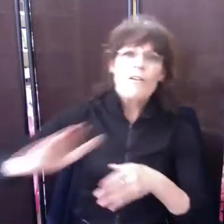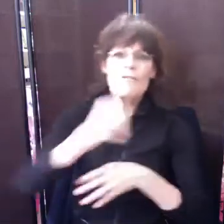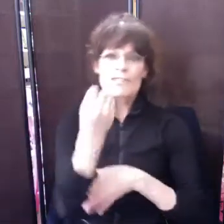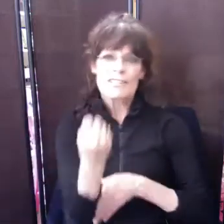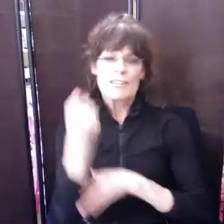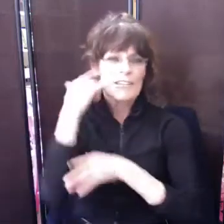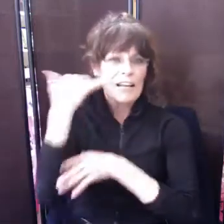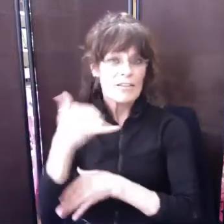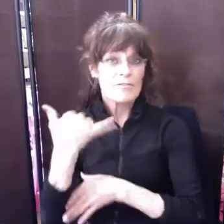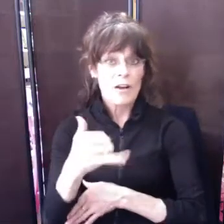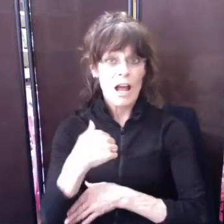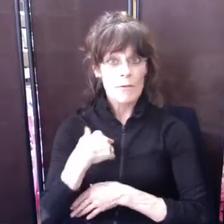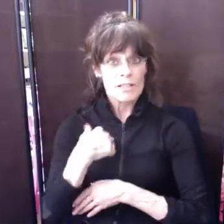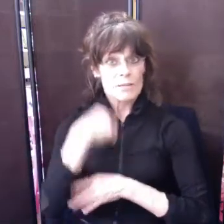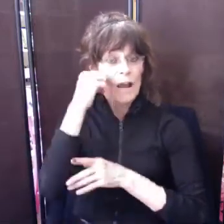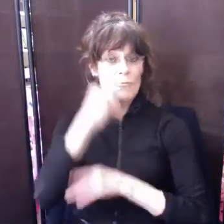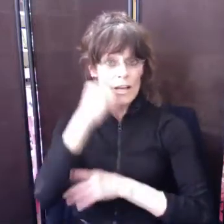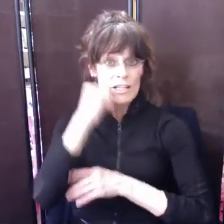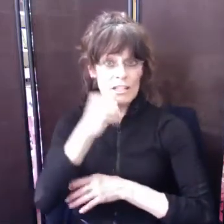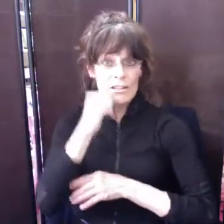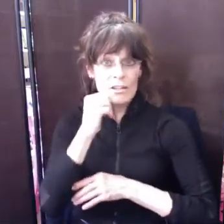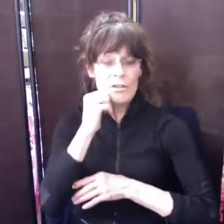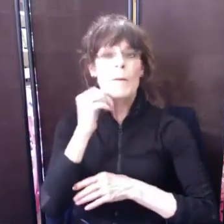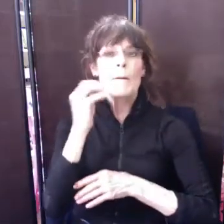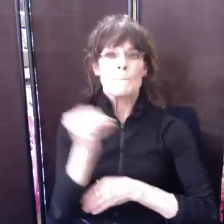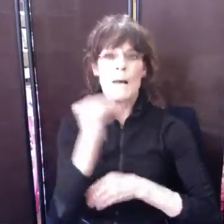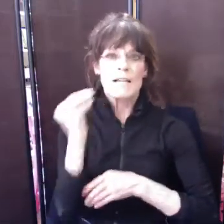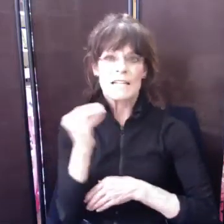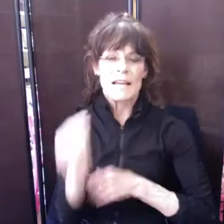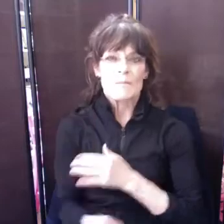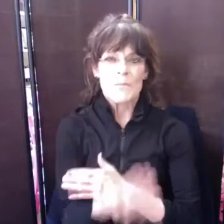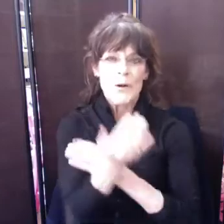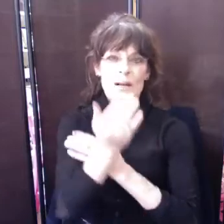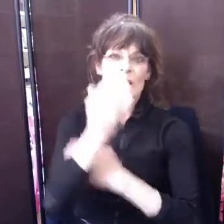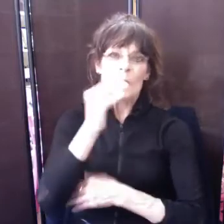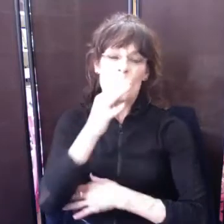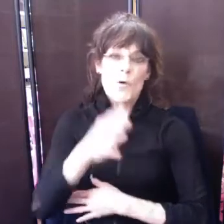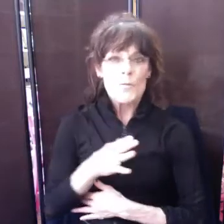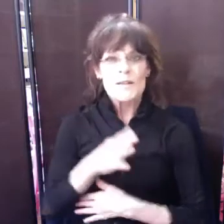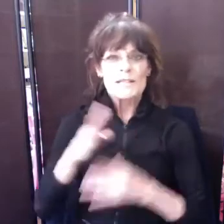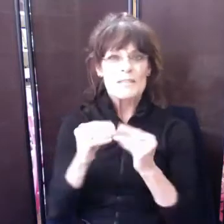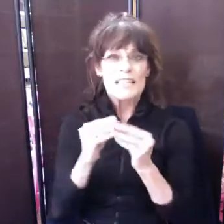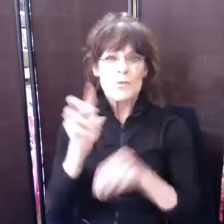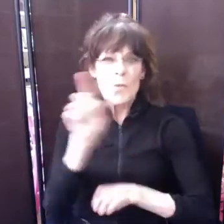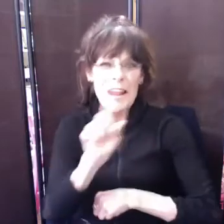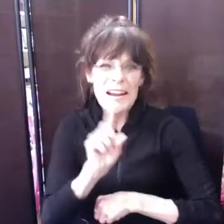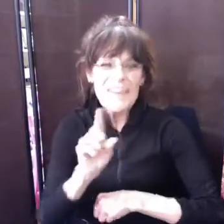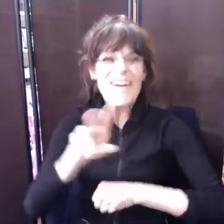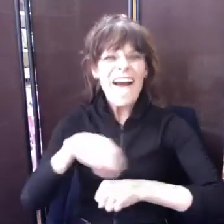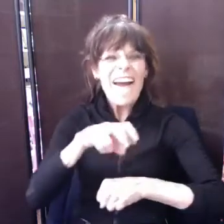morning women's meeting this morning. It's in Killarney, Ireland, and where I was supposed to go in a few days, but